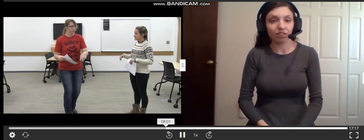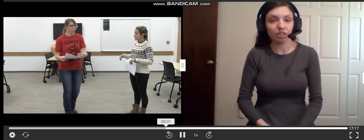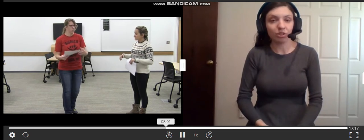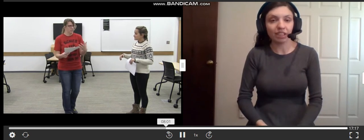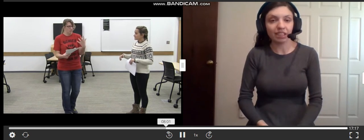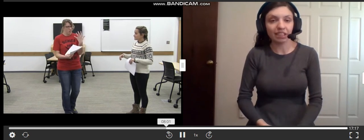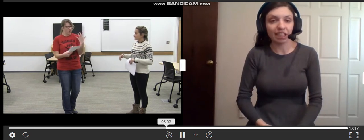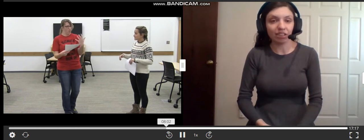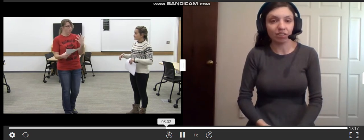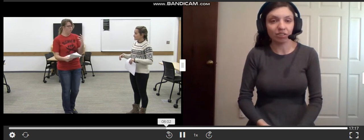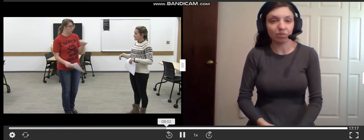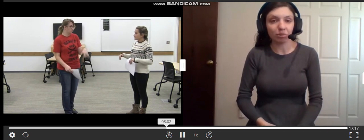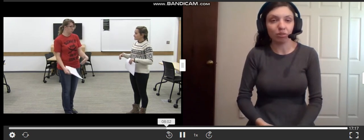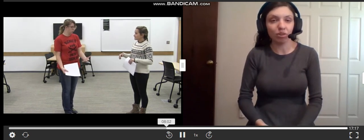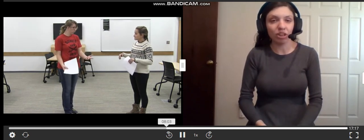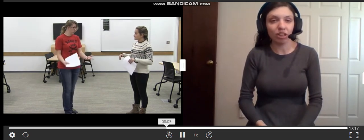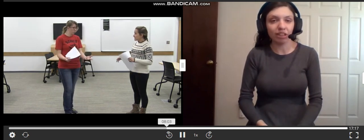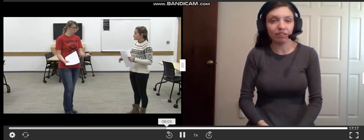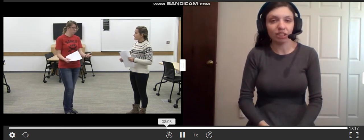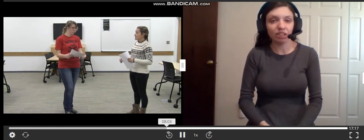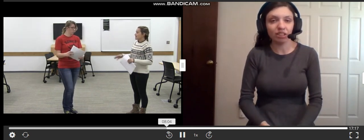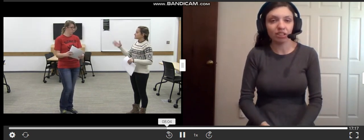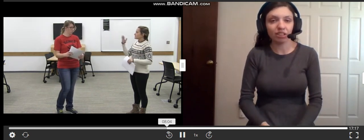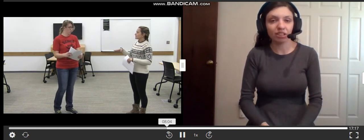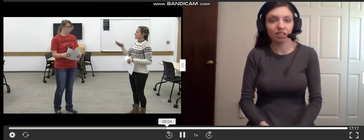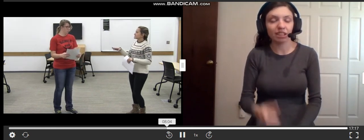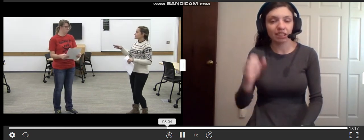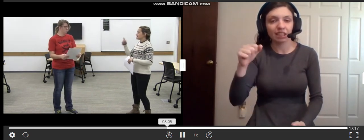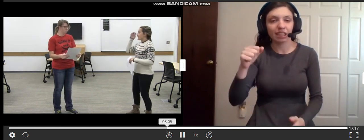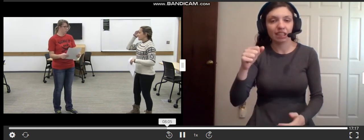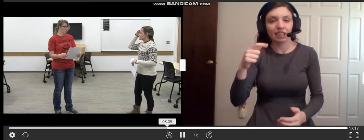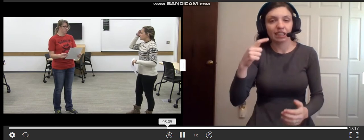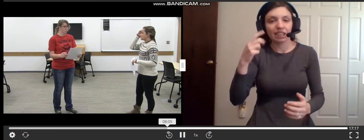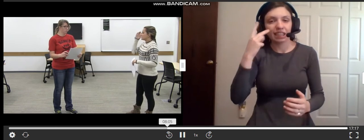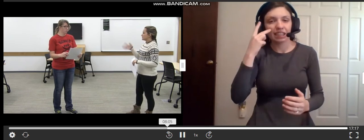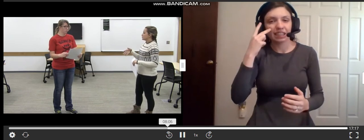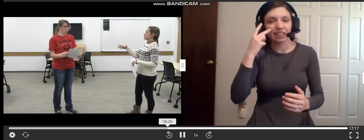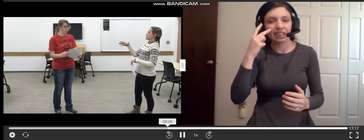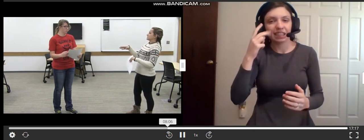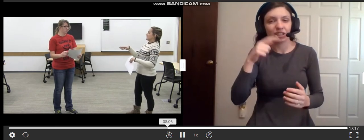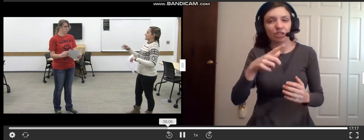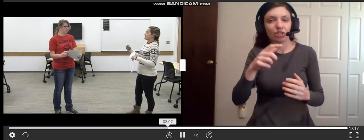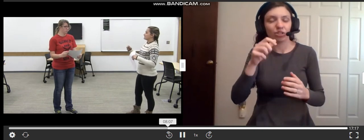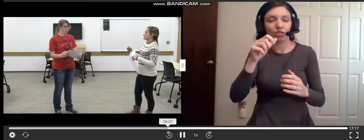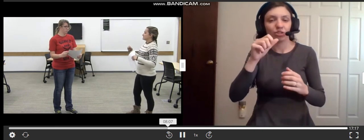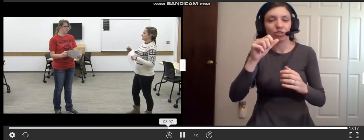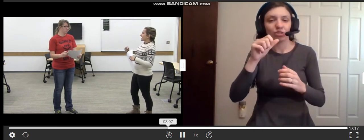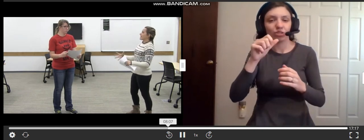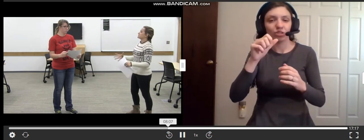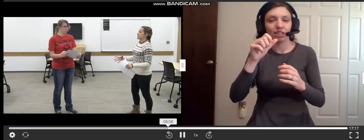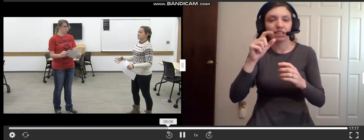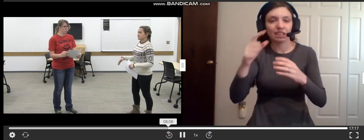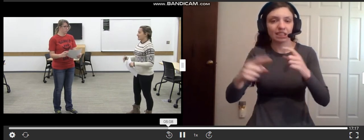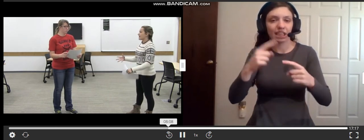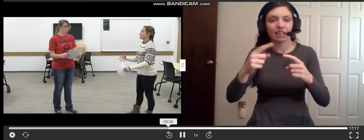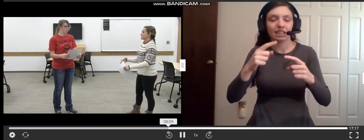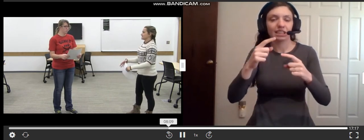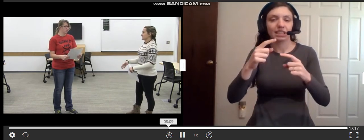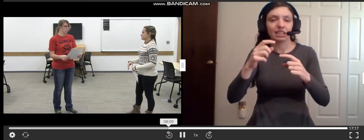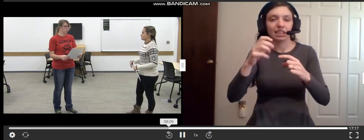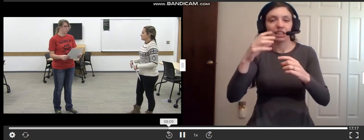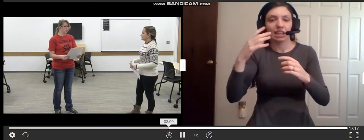So I'm confused. Do I kneel down before, after? And so can I just see how you would sign, out, down, spot,